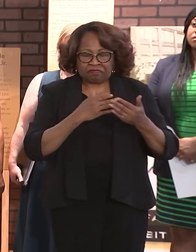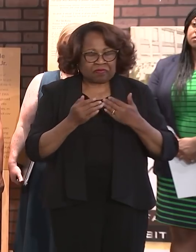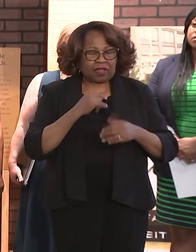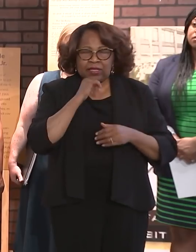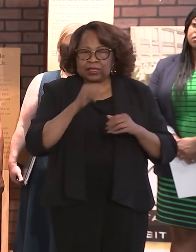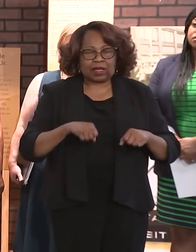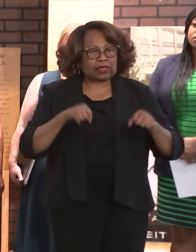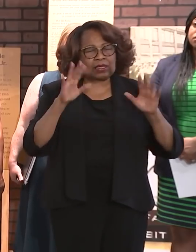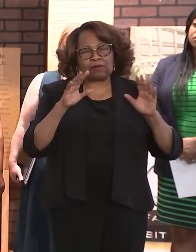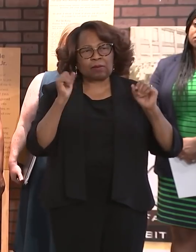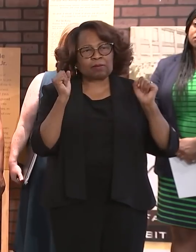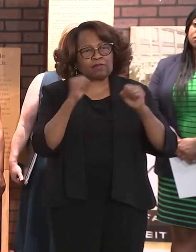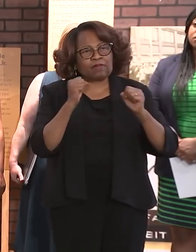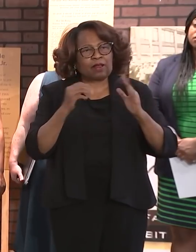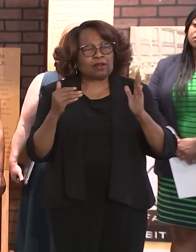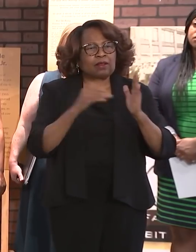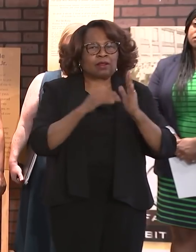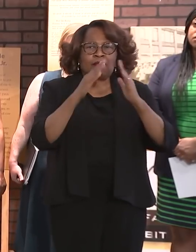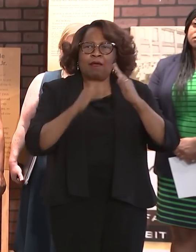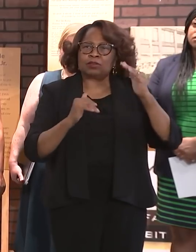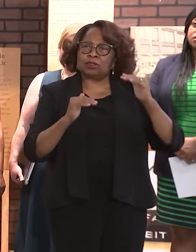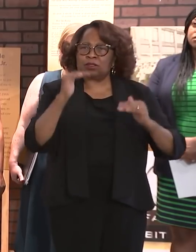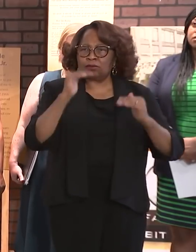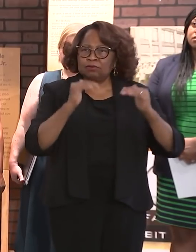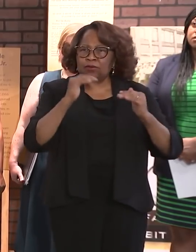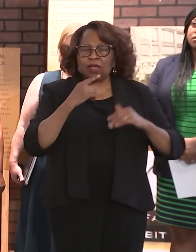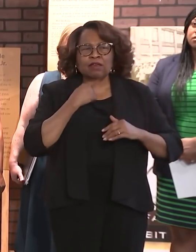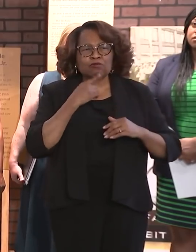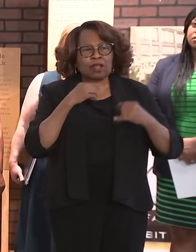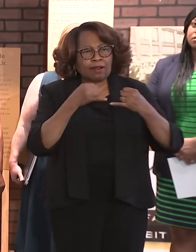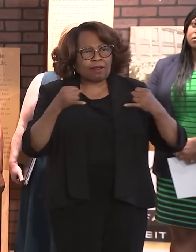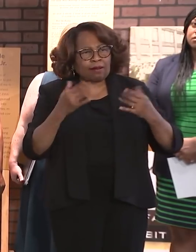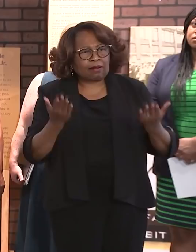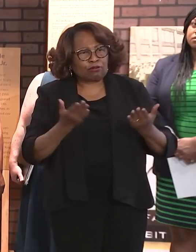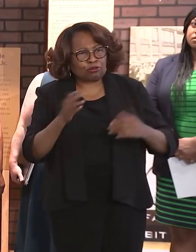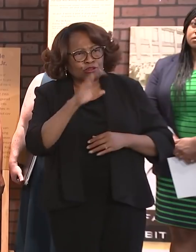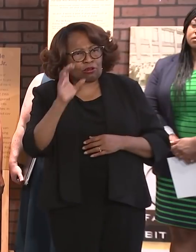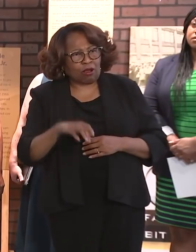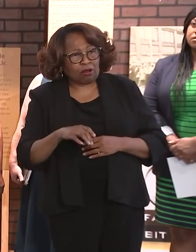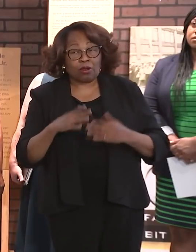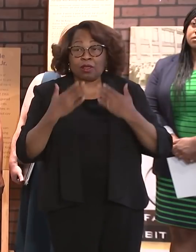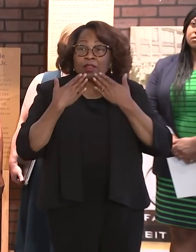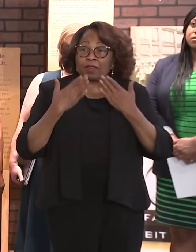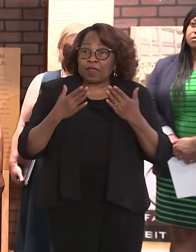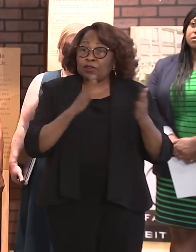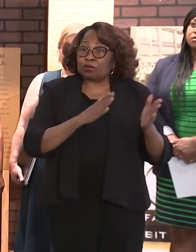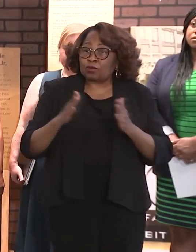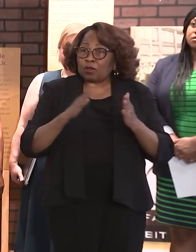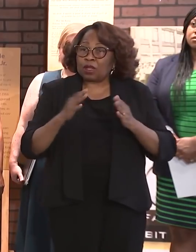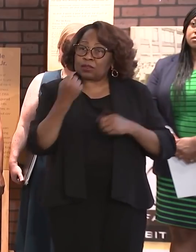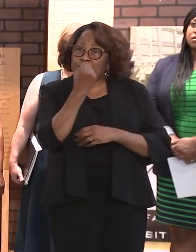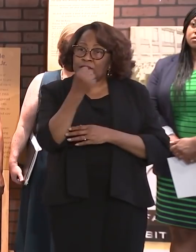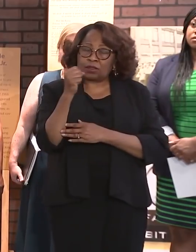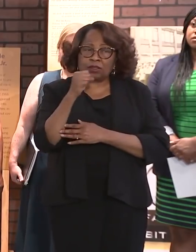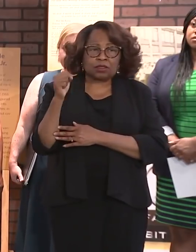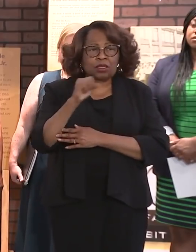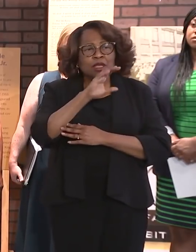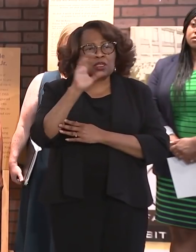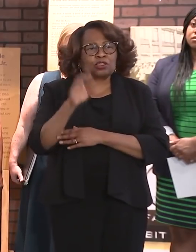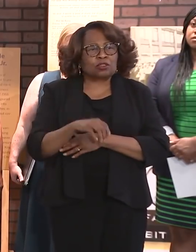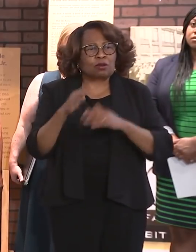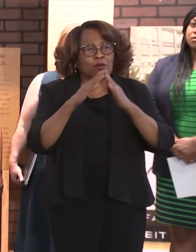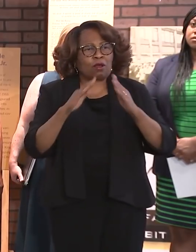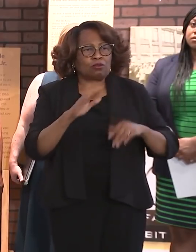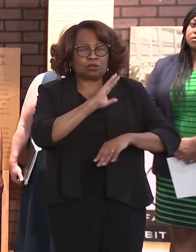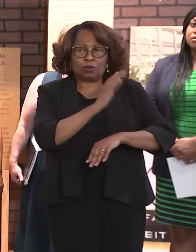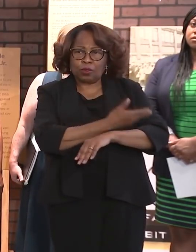give up the fight against housing inequality and redlining here in Chicago. And thanks to its organized activism, the Chicago Housing